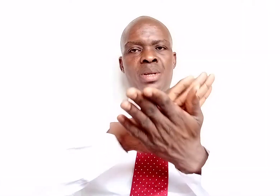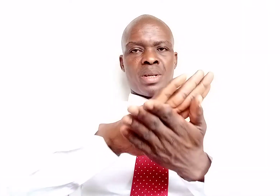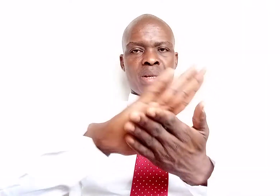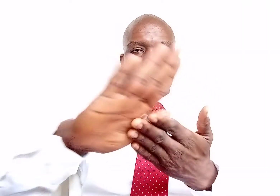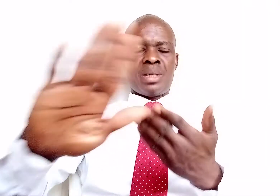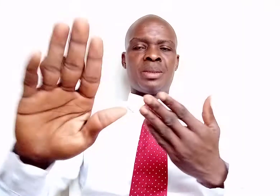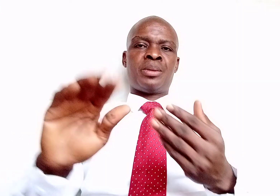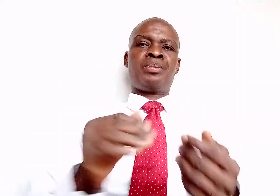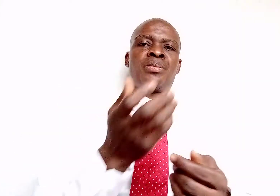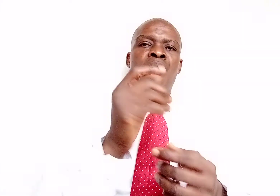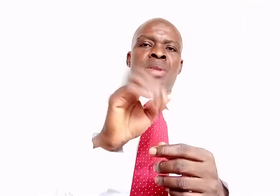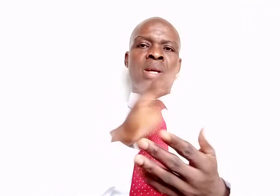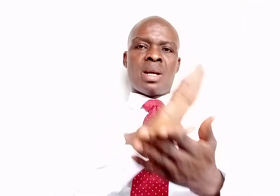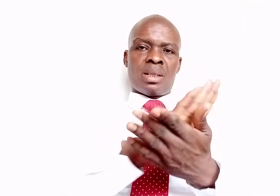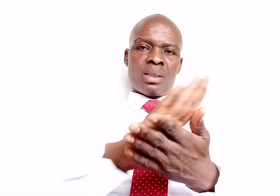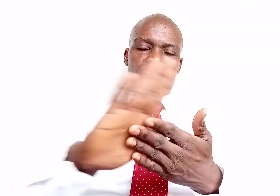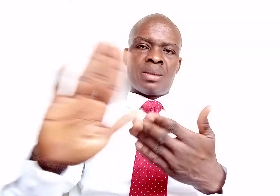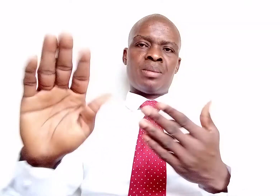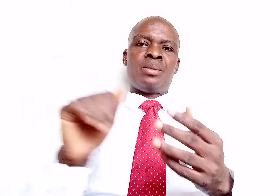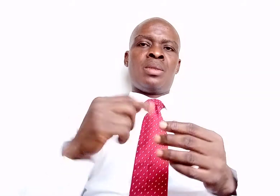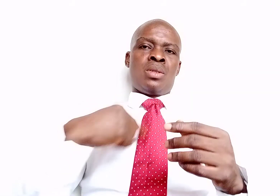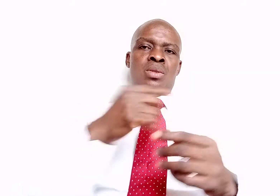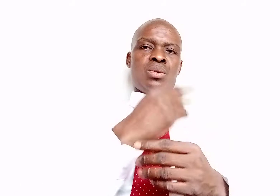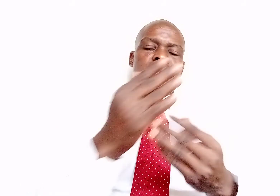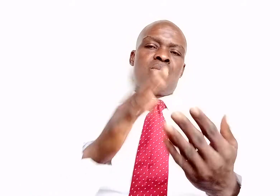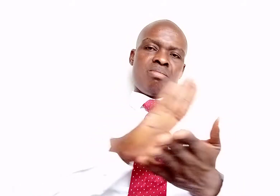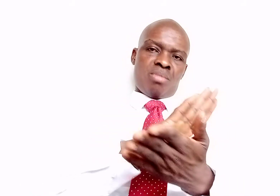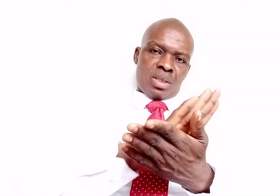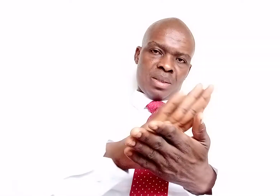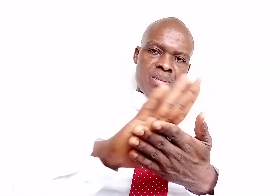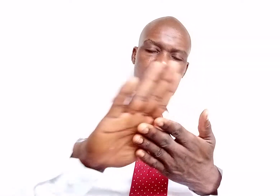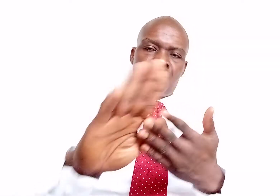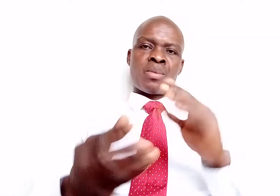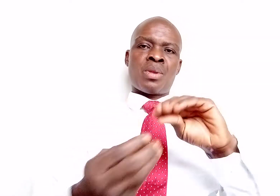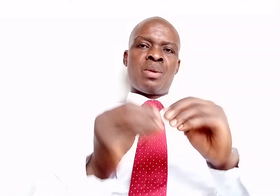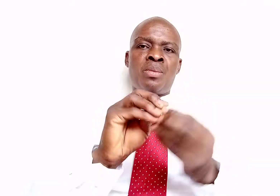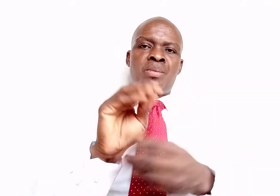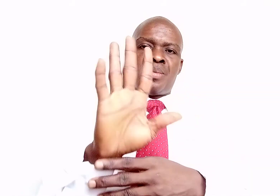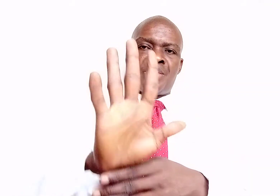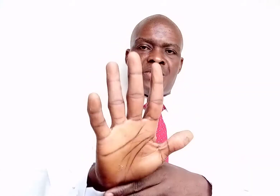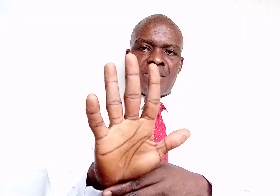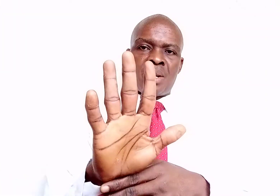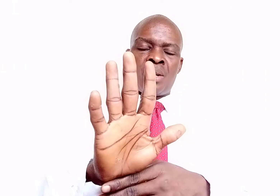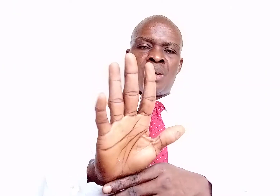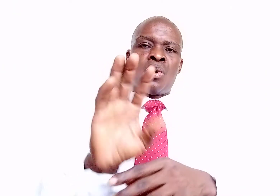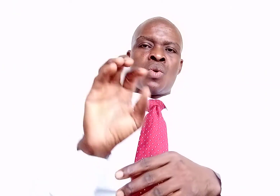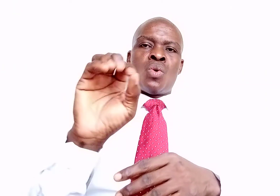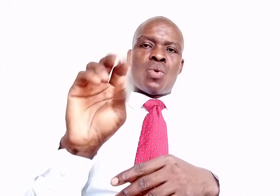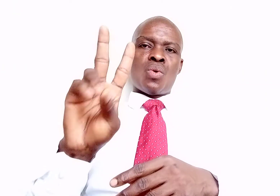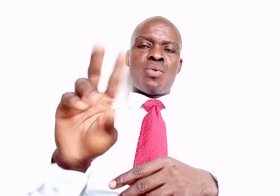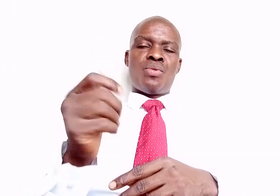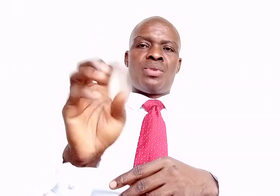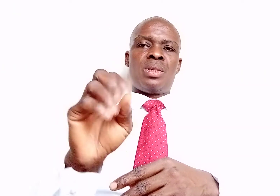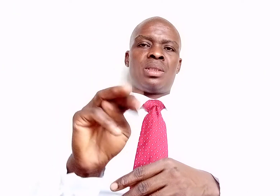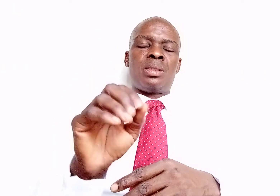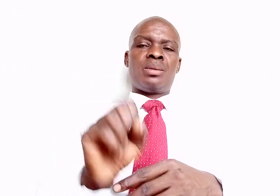Hygiene simply referred to as cleanliness. Roman figure 5, ovulation.